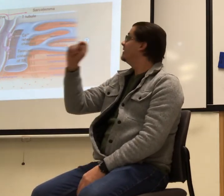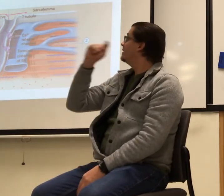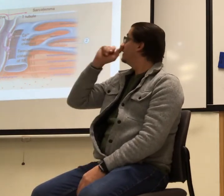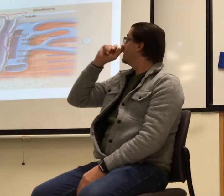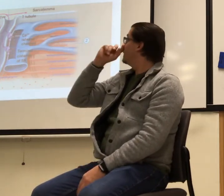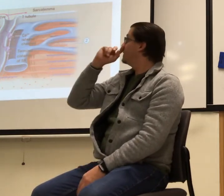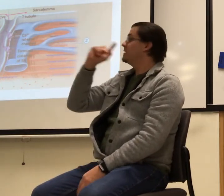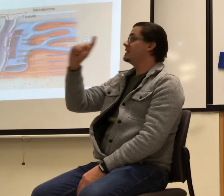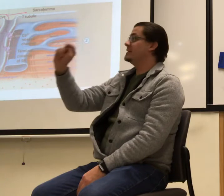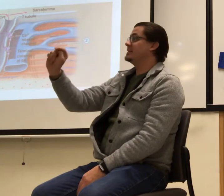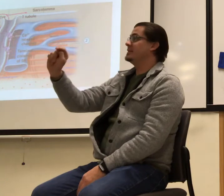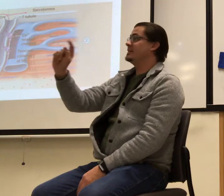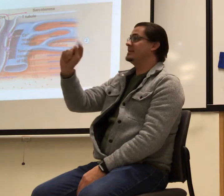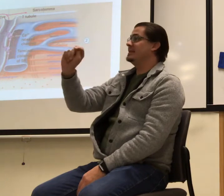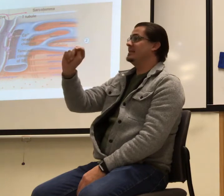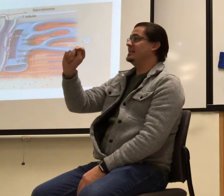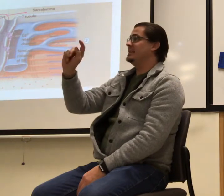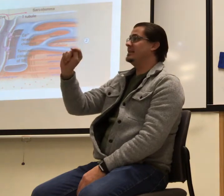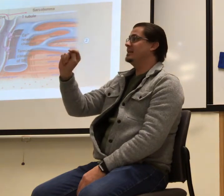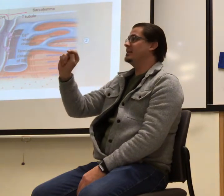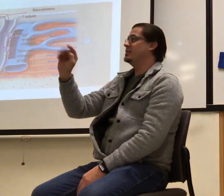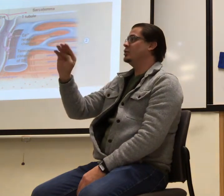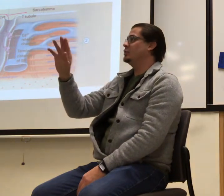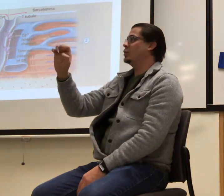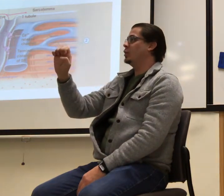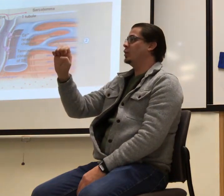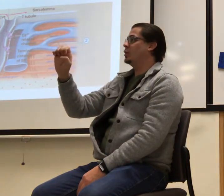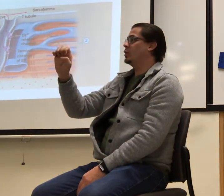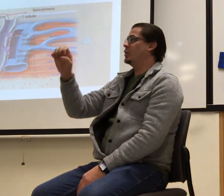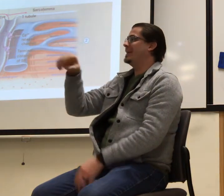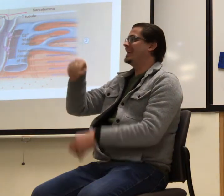is an invagination of the sarcolemma.